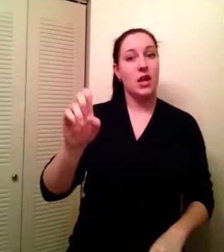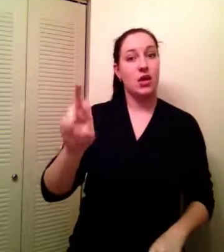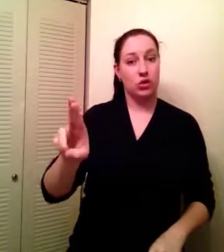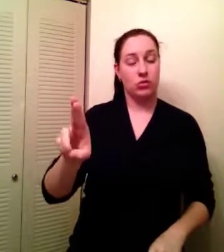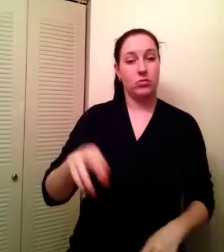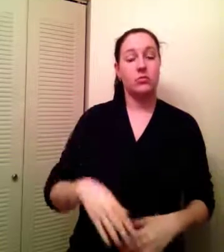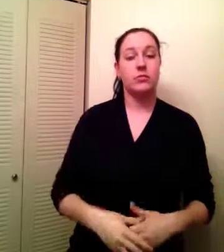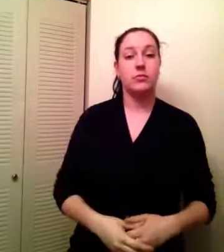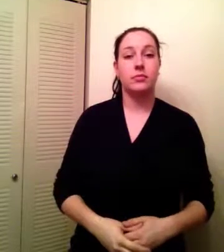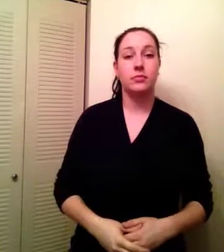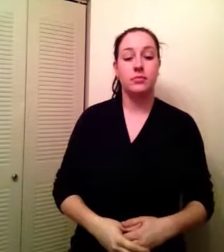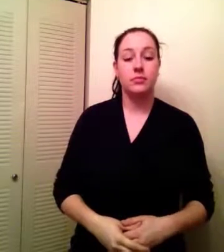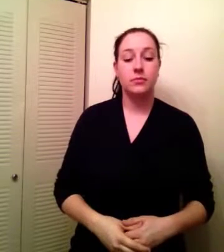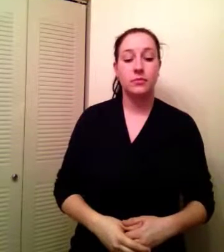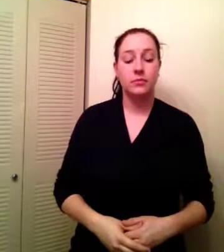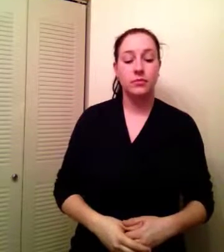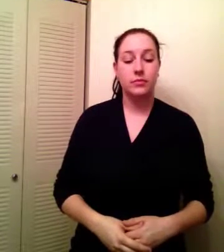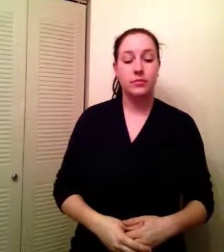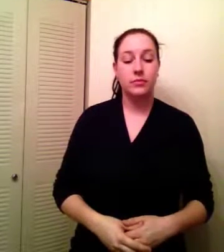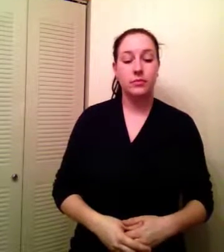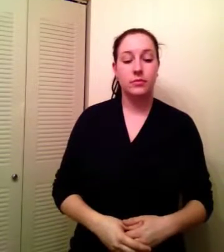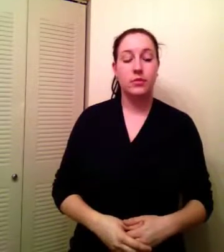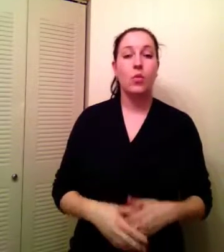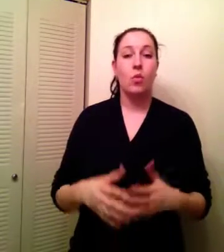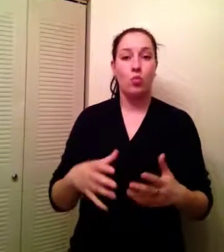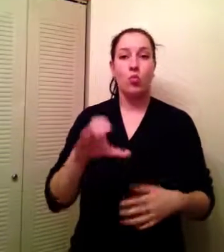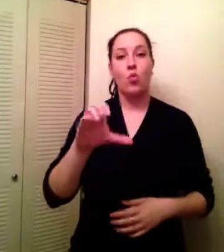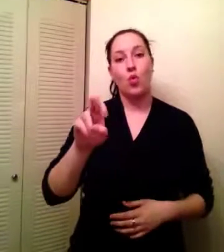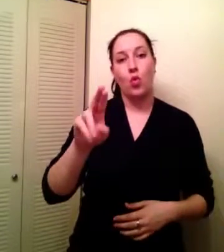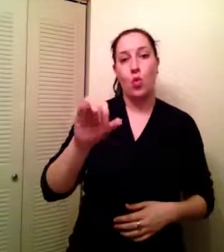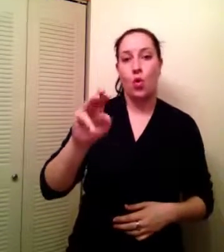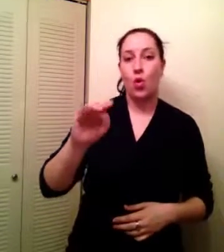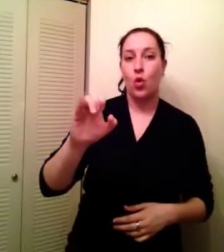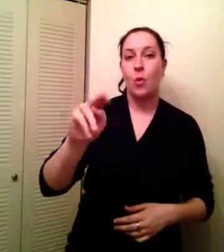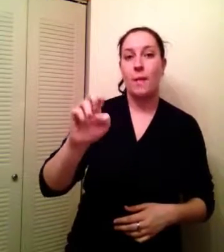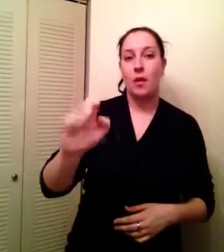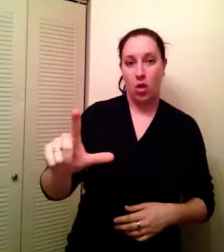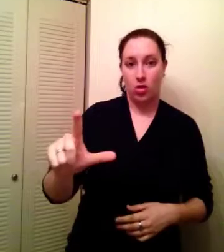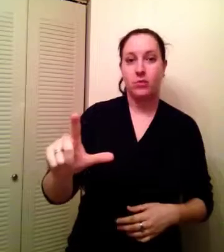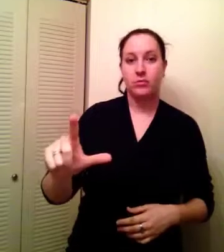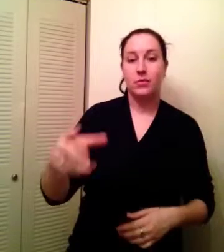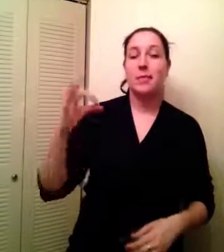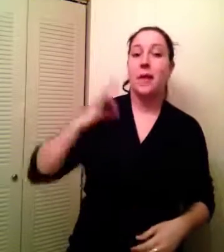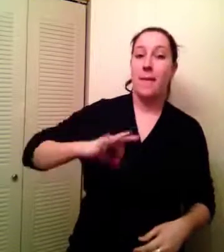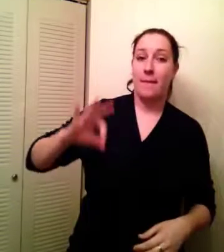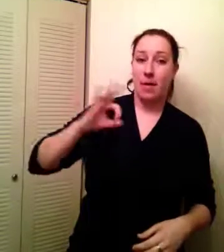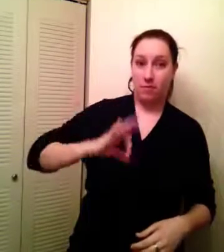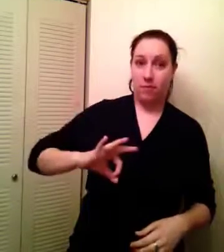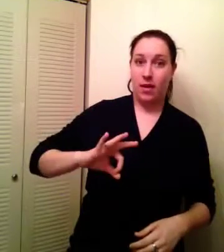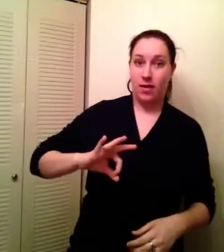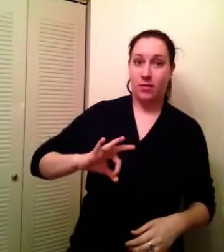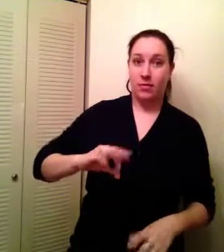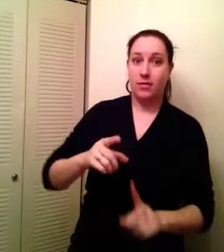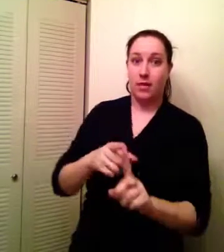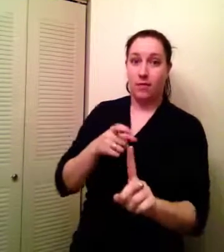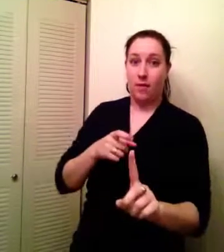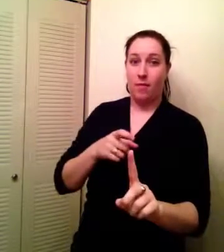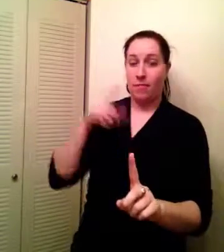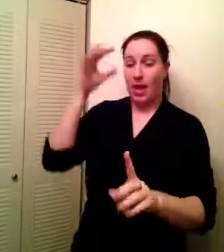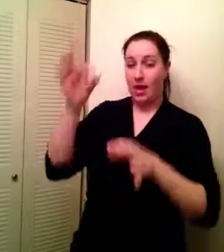As we said, this criminal is going to benefit from justice, from a punishment. In theory, yes. In